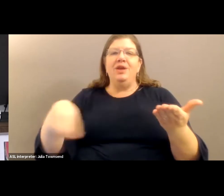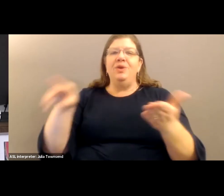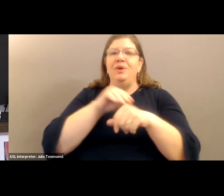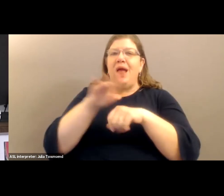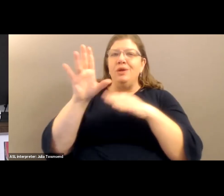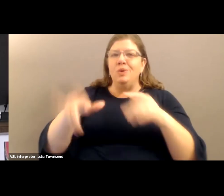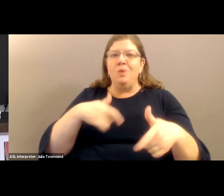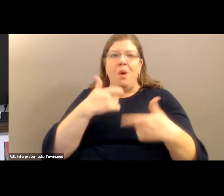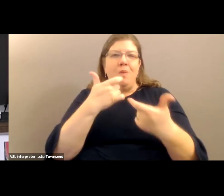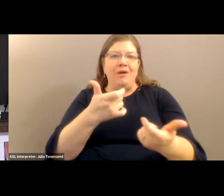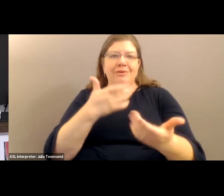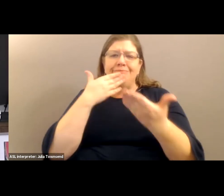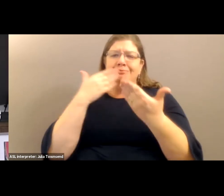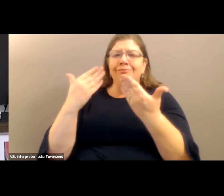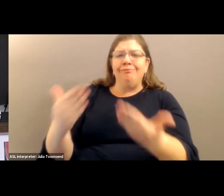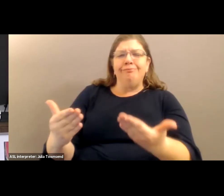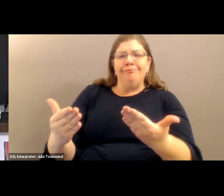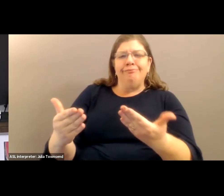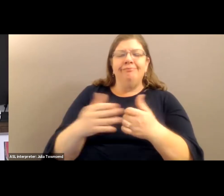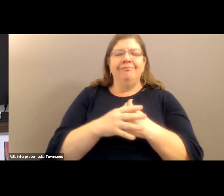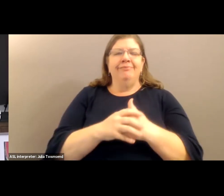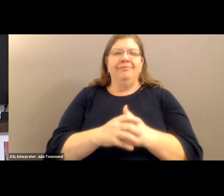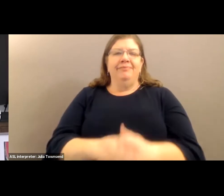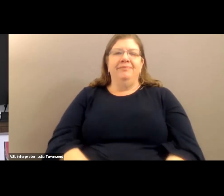are watching. Thank you.